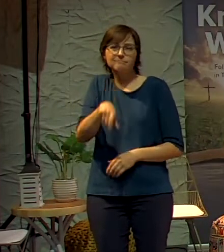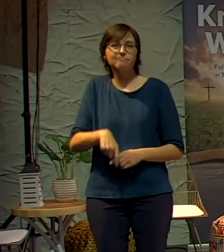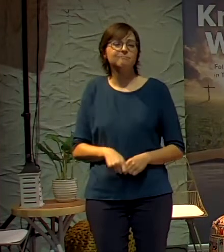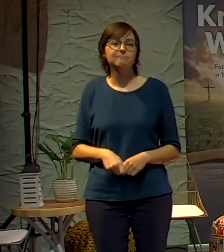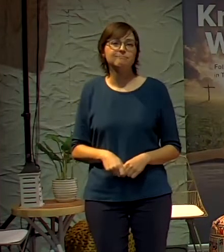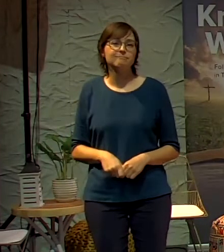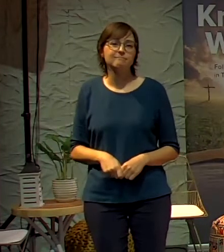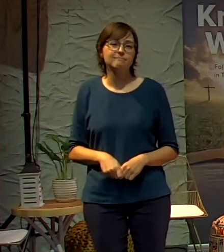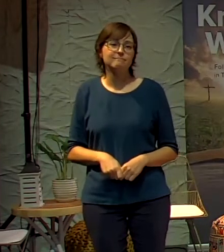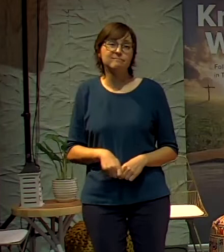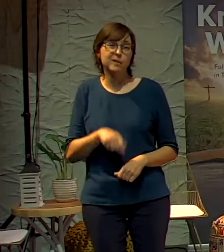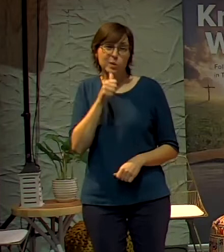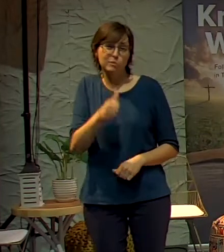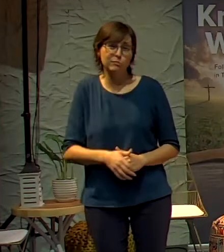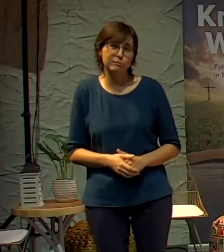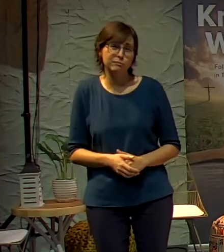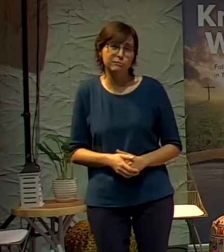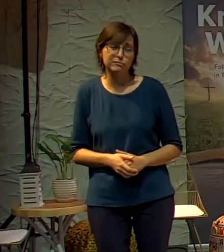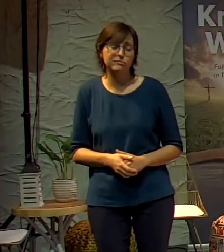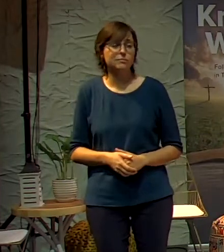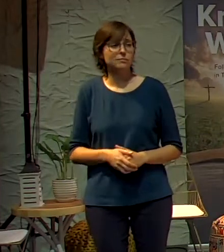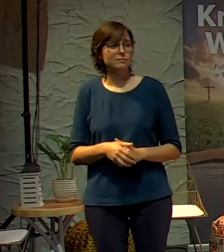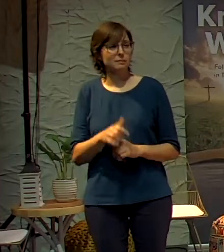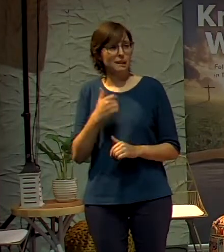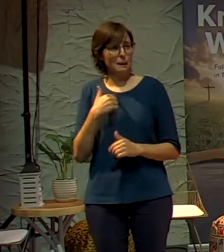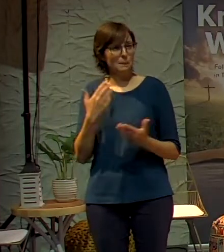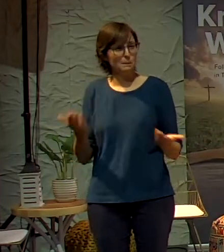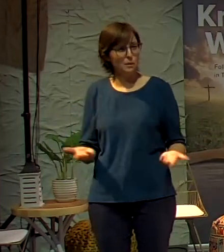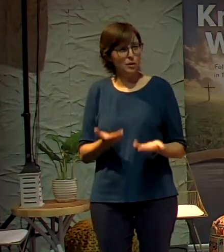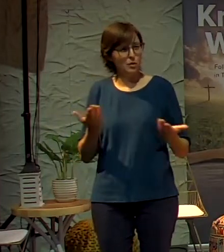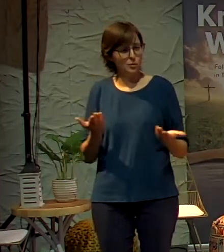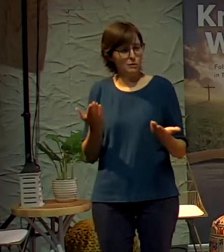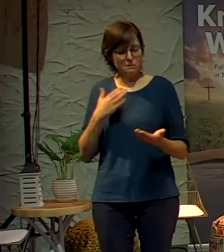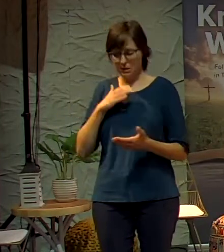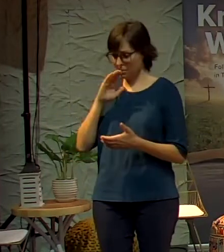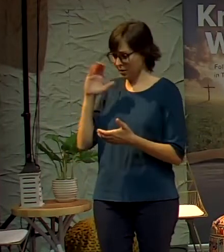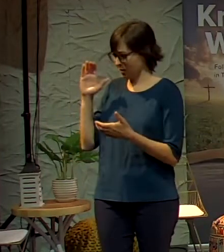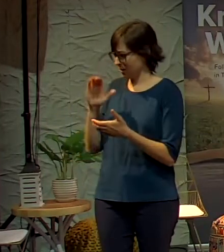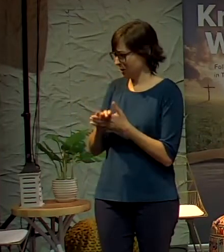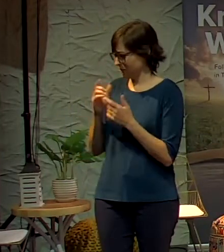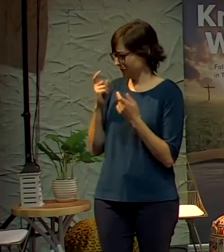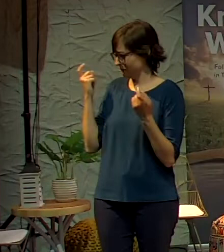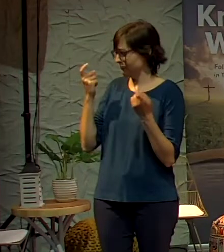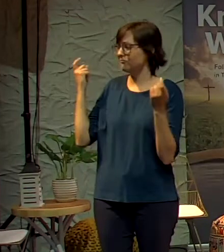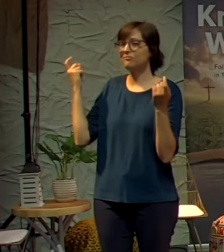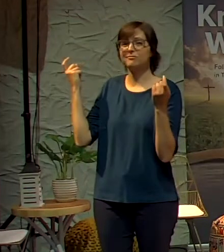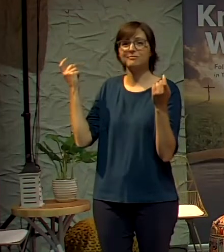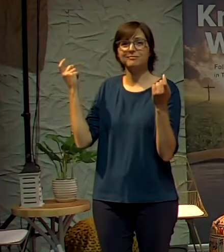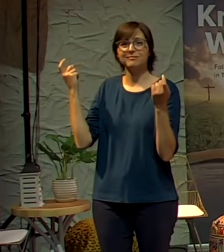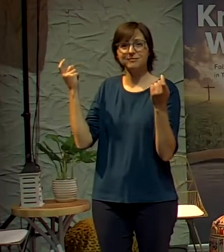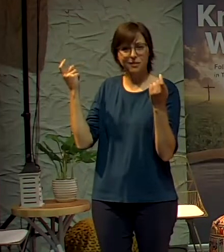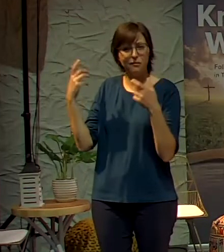I don't deserve this. I'm sitting at a banquet of my marriage, a godly